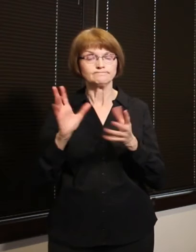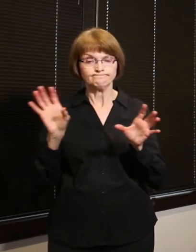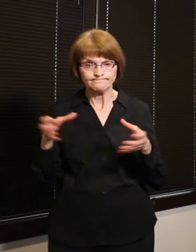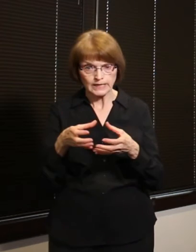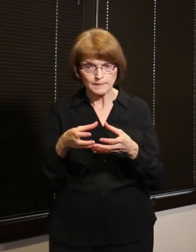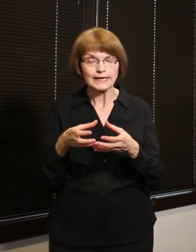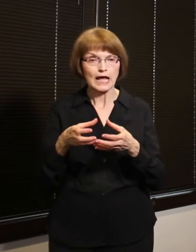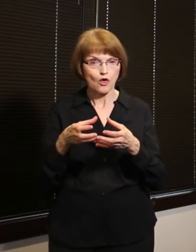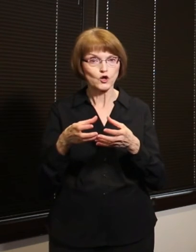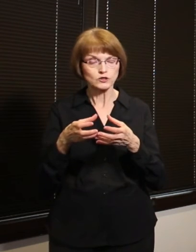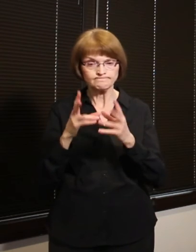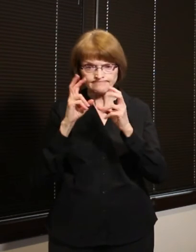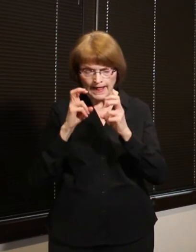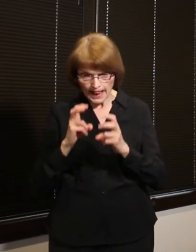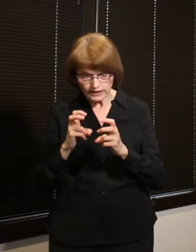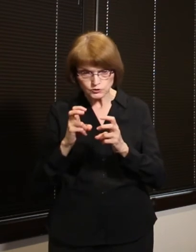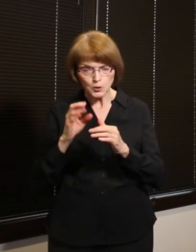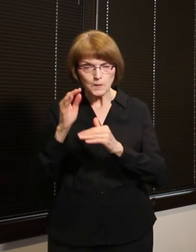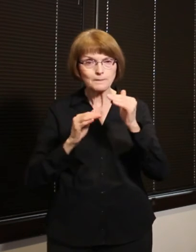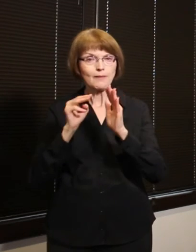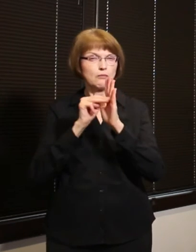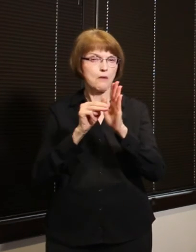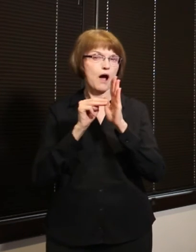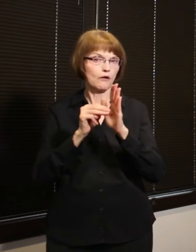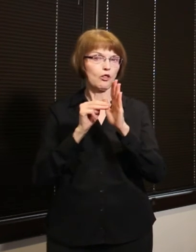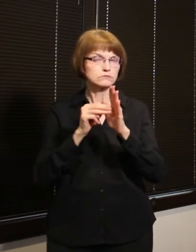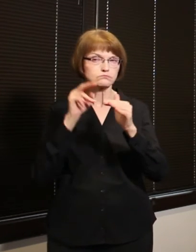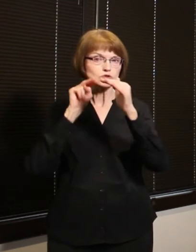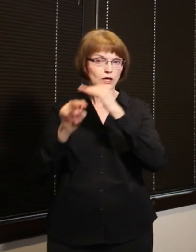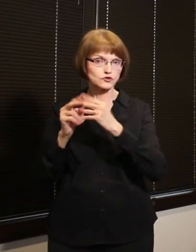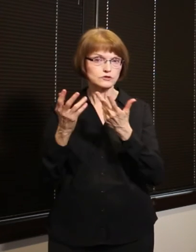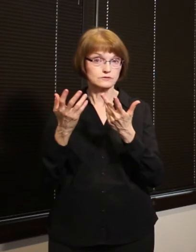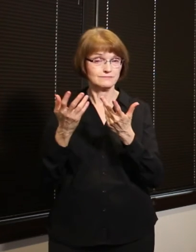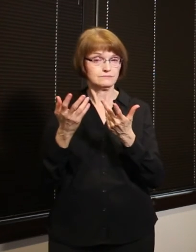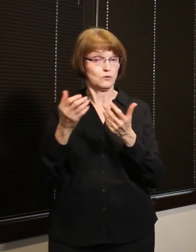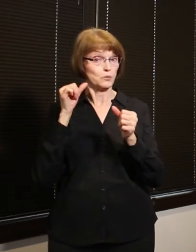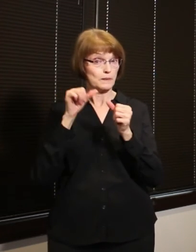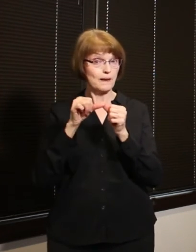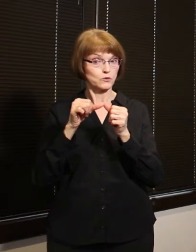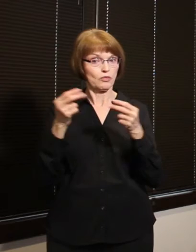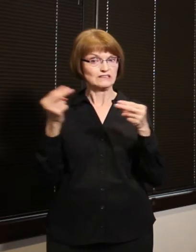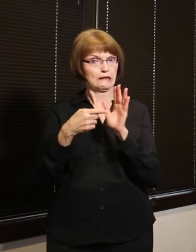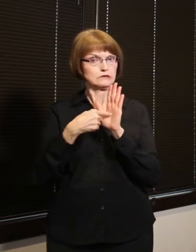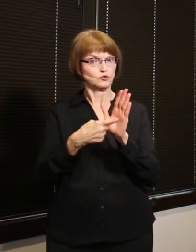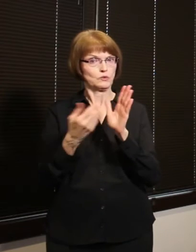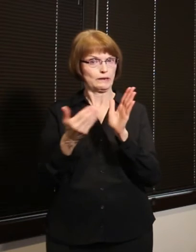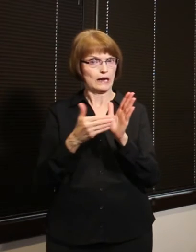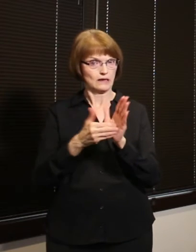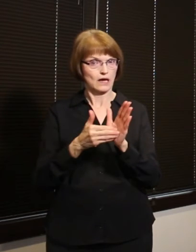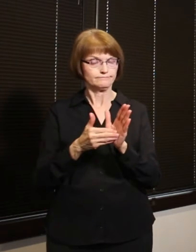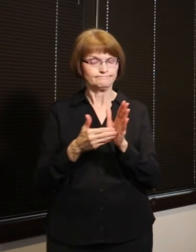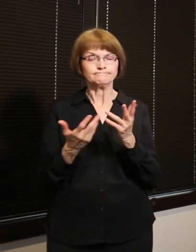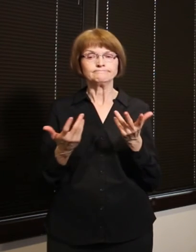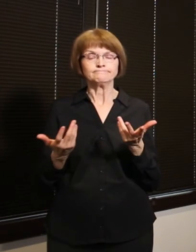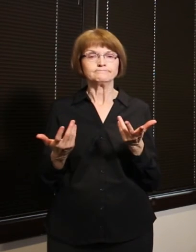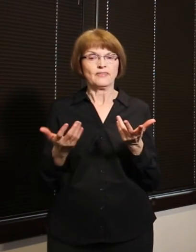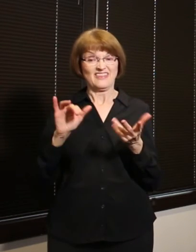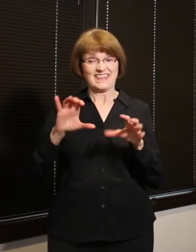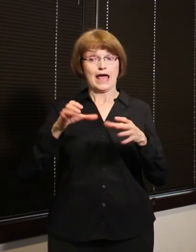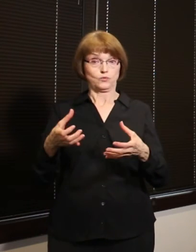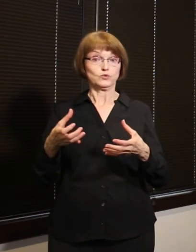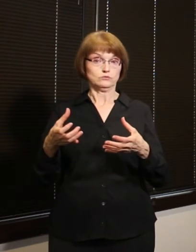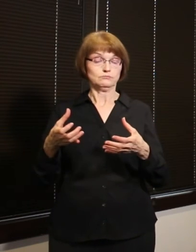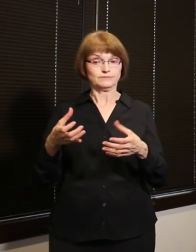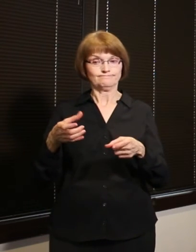together to build these models. And those are the models that I've shown you repeatedly on our press conferences. And so that is the group